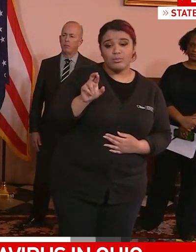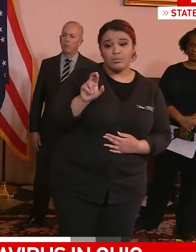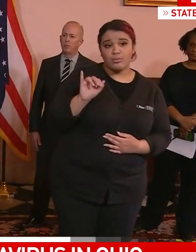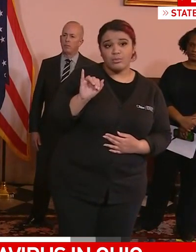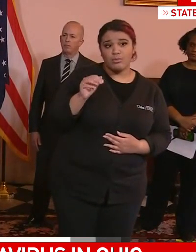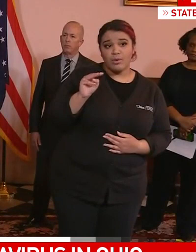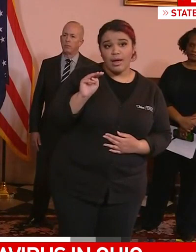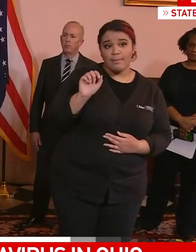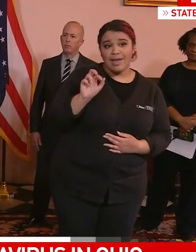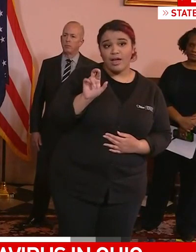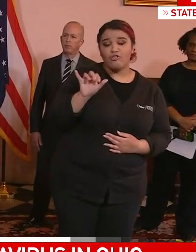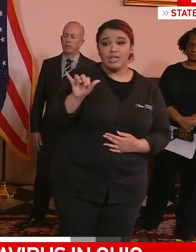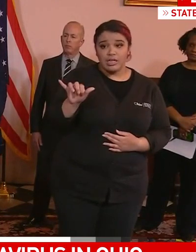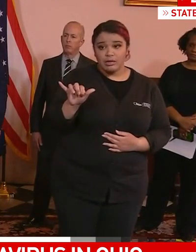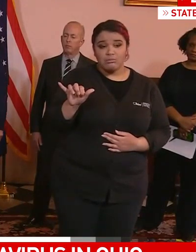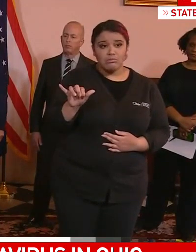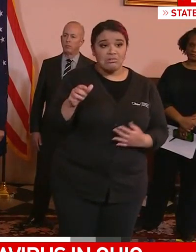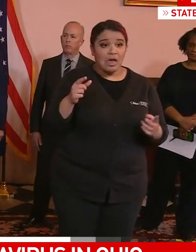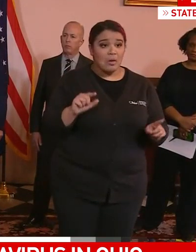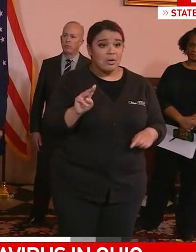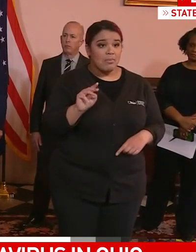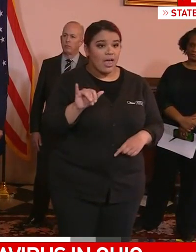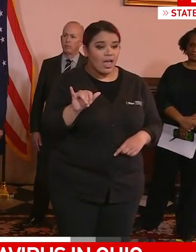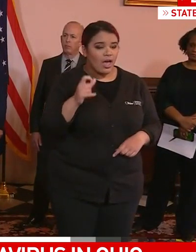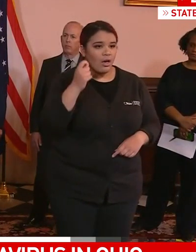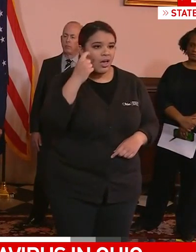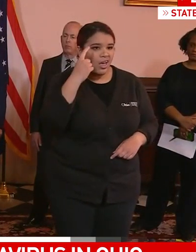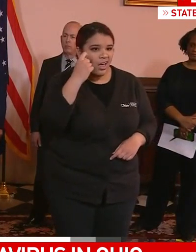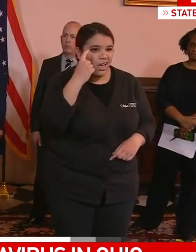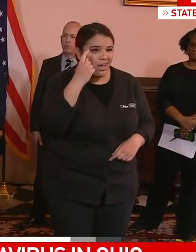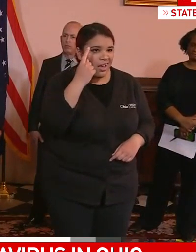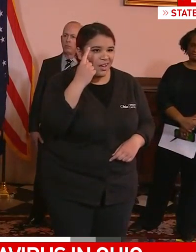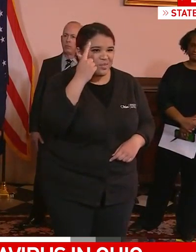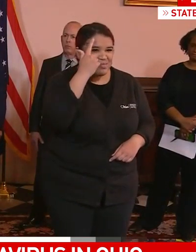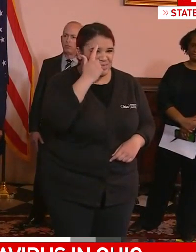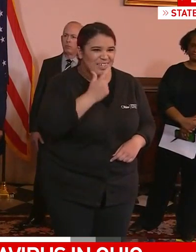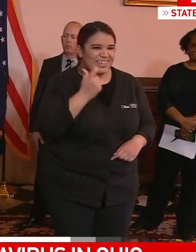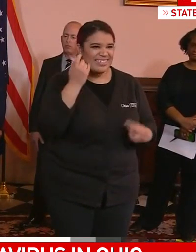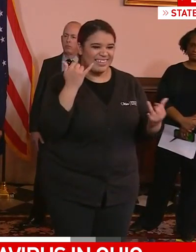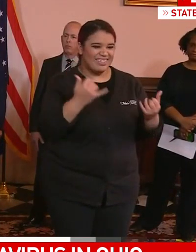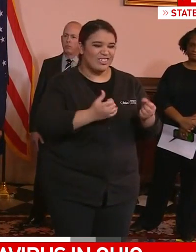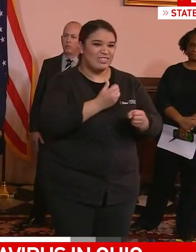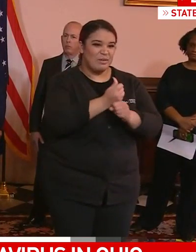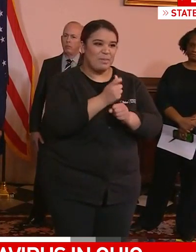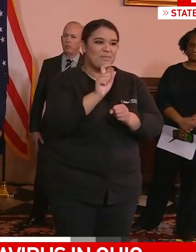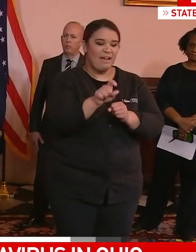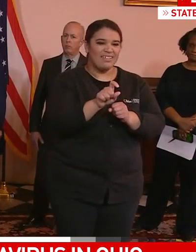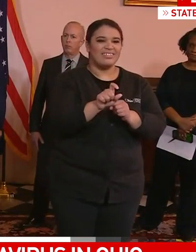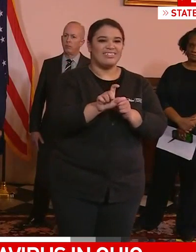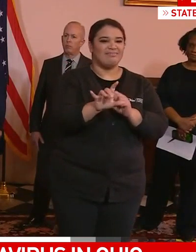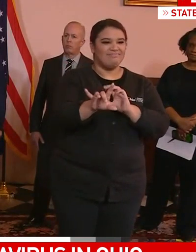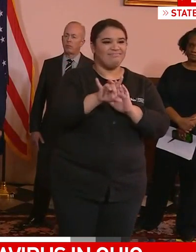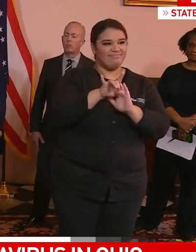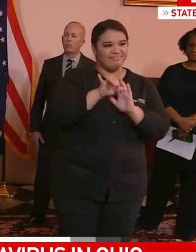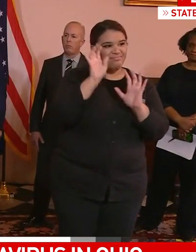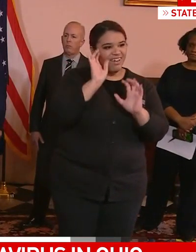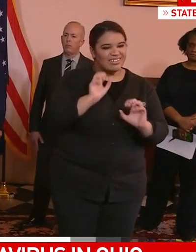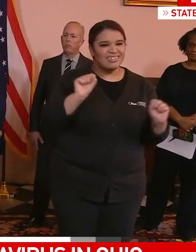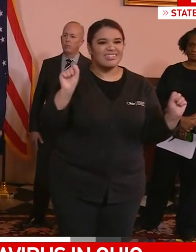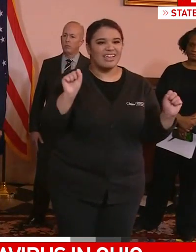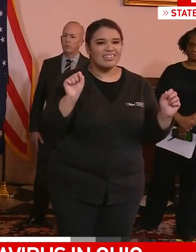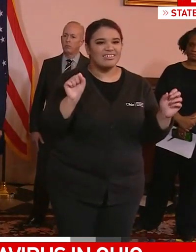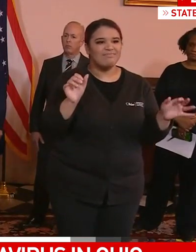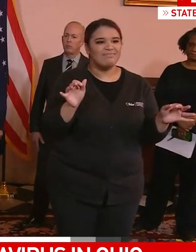Because it's a presidential election year, it's held in March. So we have plenty of time to hold an election, to continue